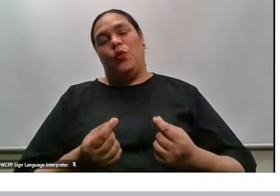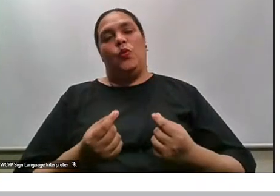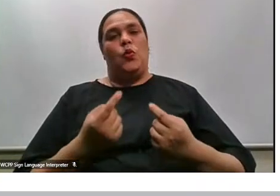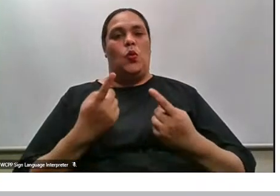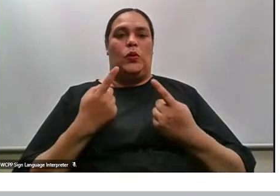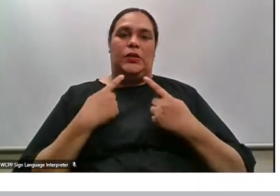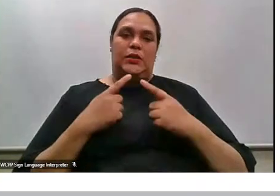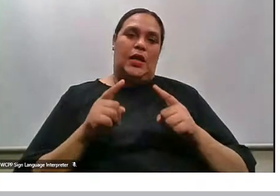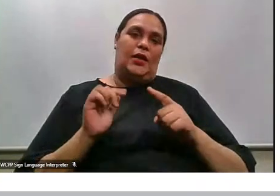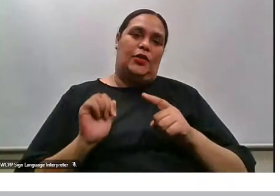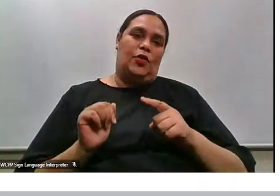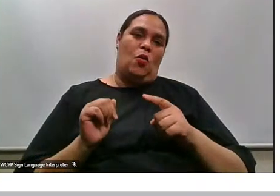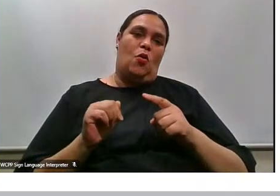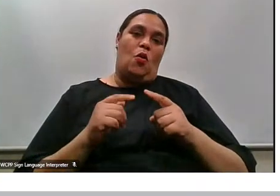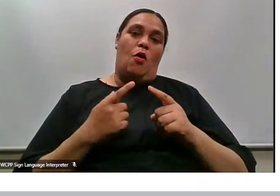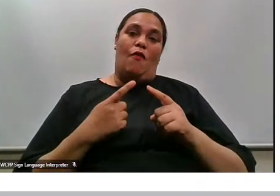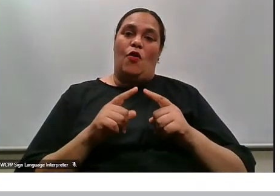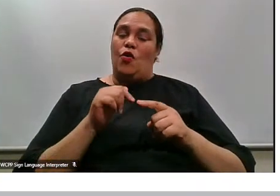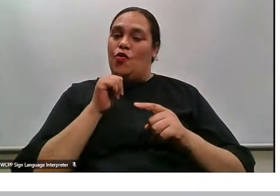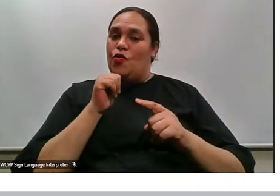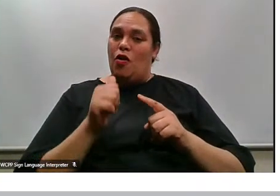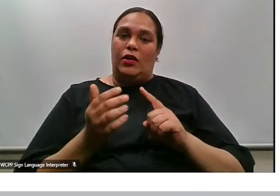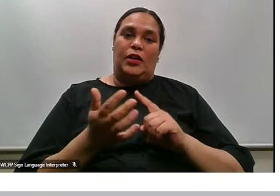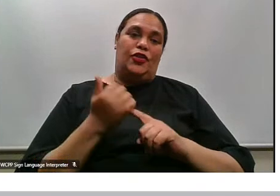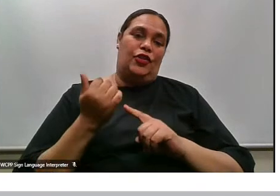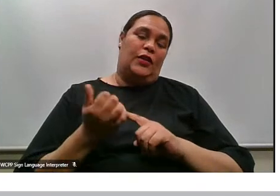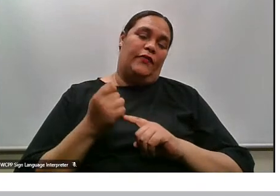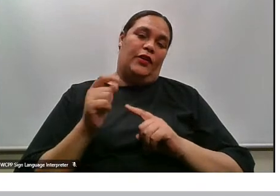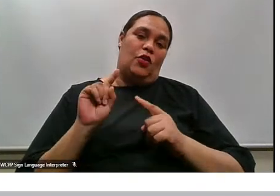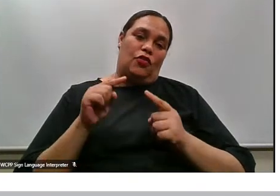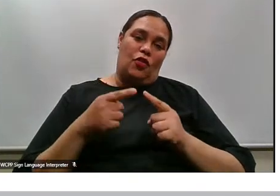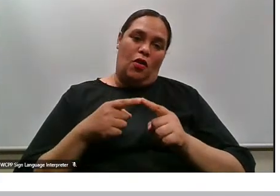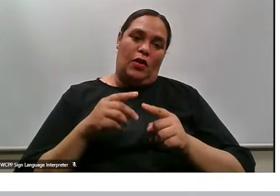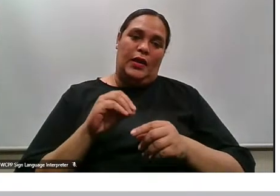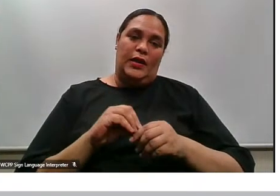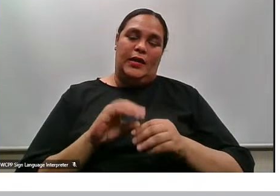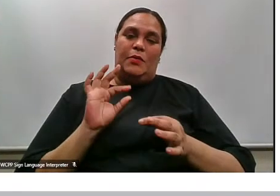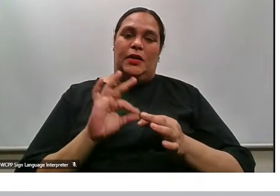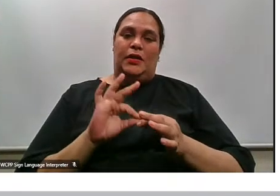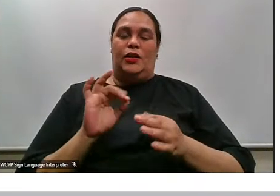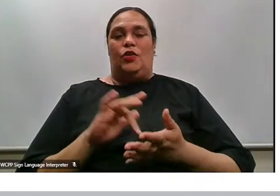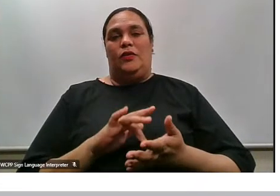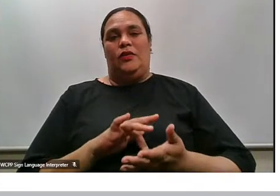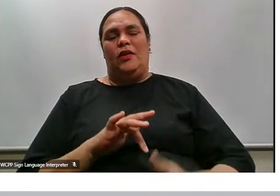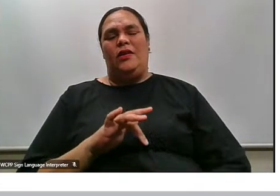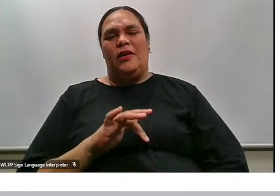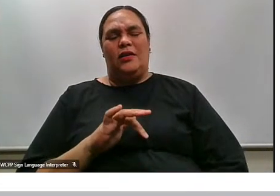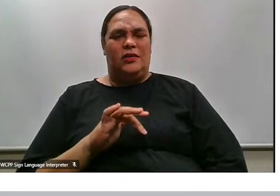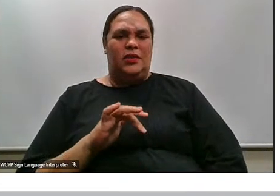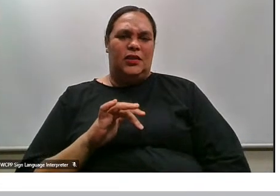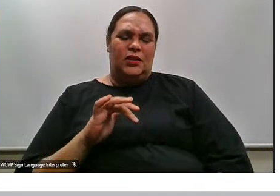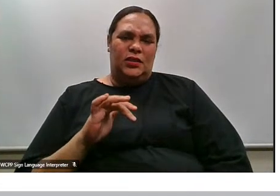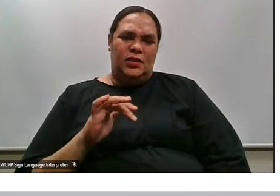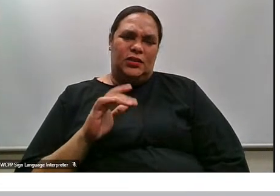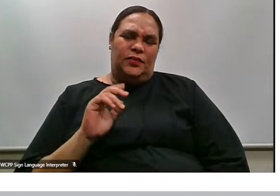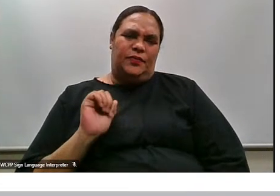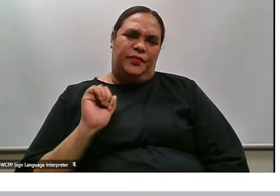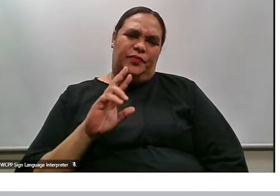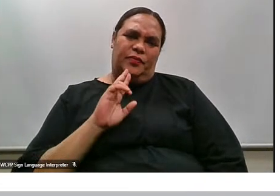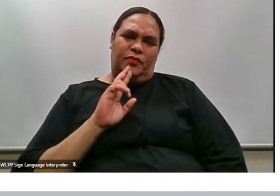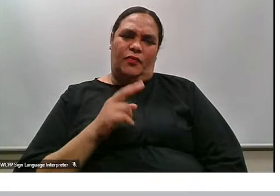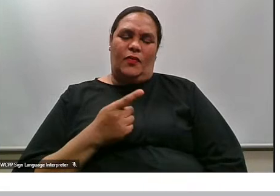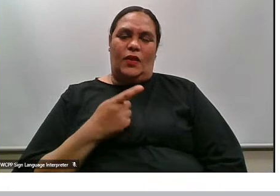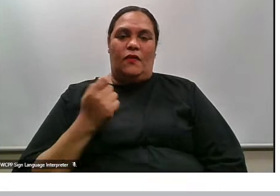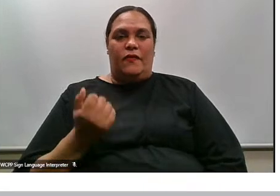that the consequence of not achieving a target in a particular situation is as a result of